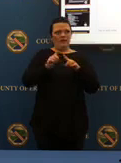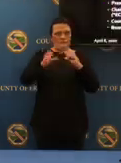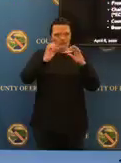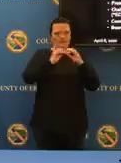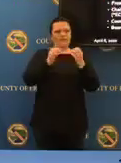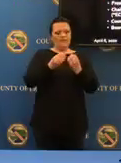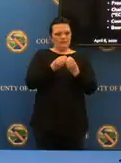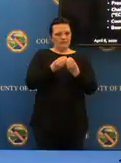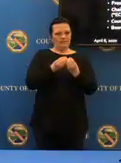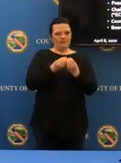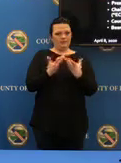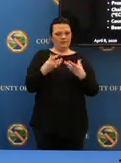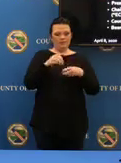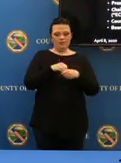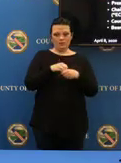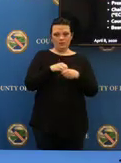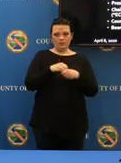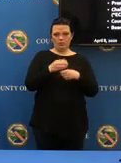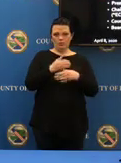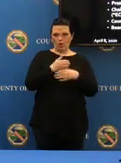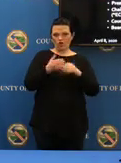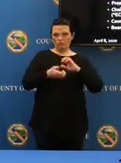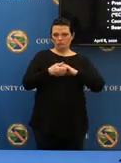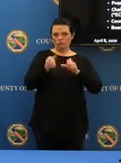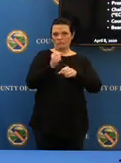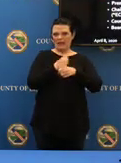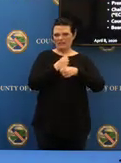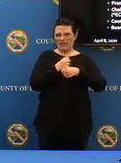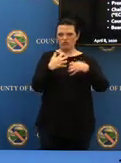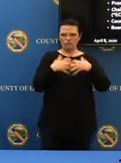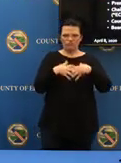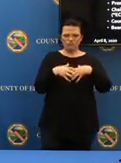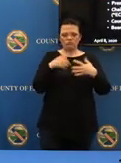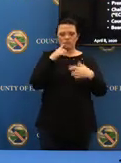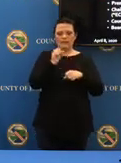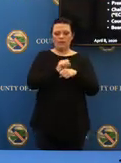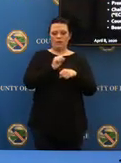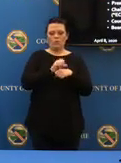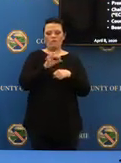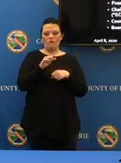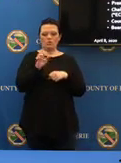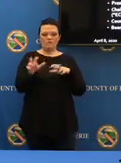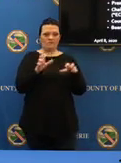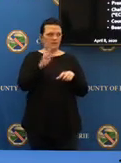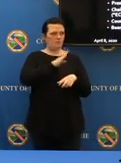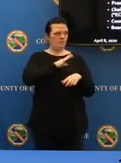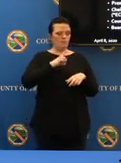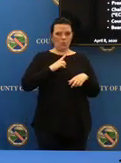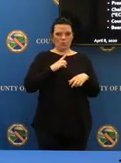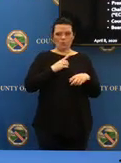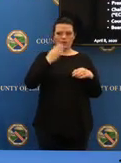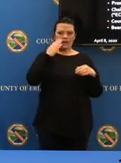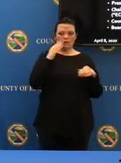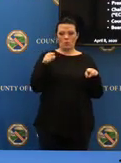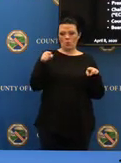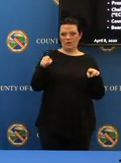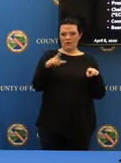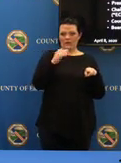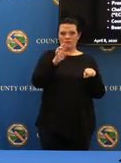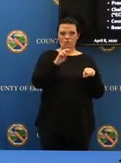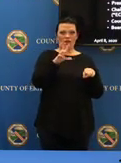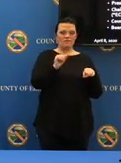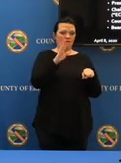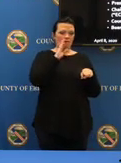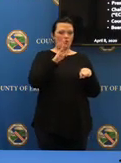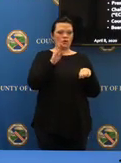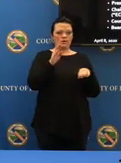organizations, including the Partnerships Manufacturing Council and the Workforce Investment Board. And I know him and Brenda are going to